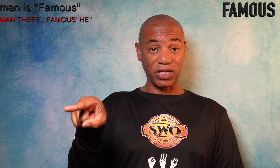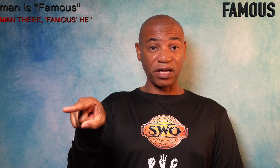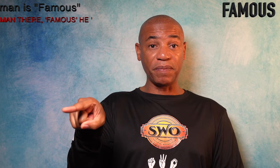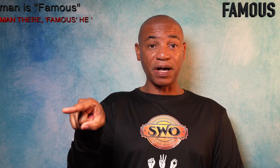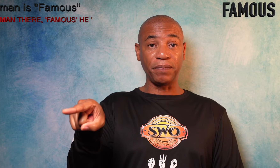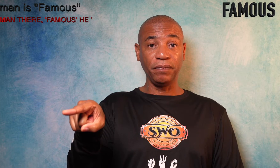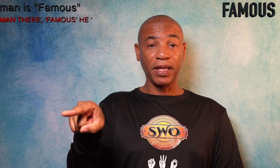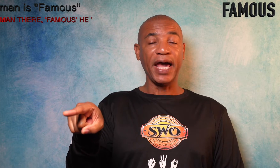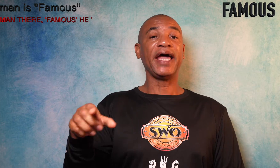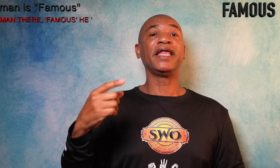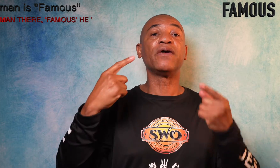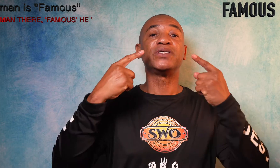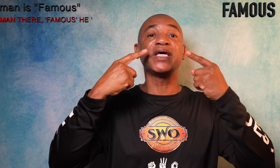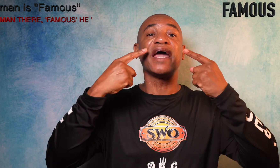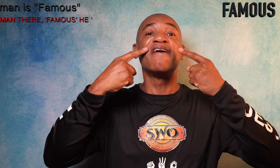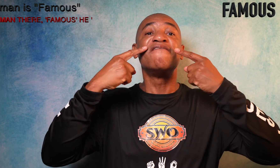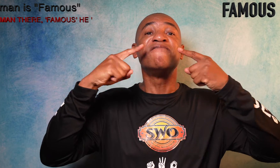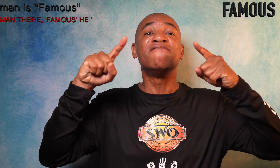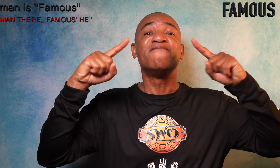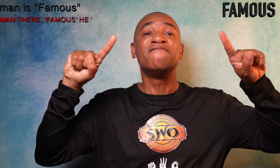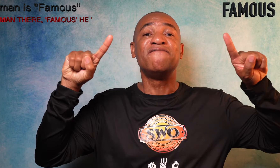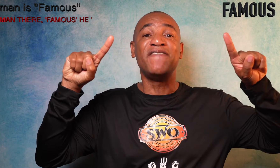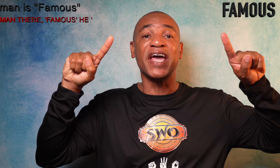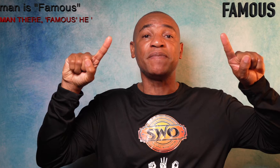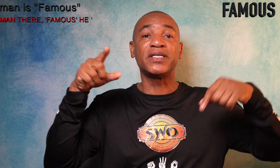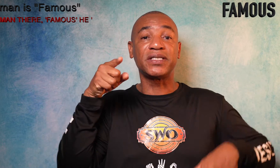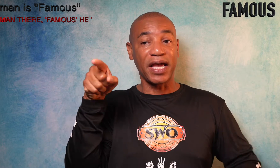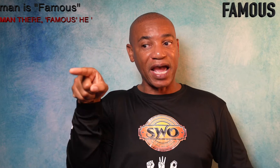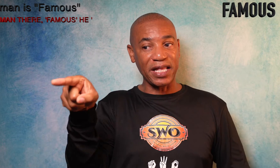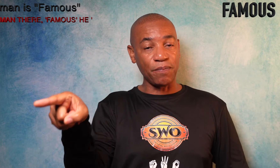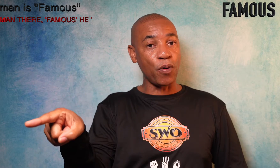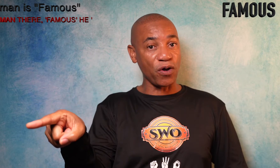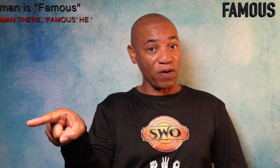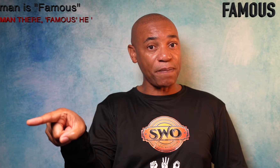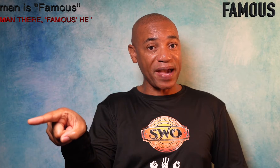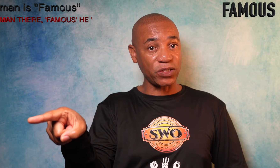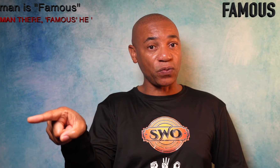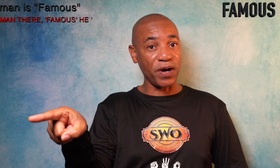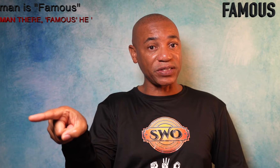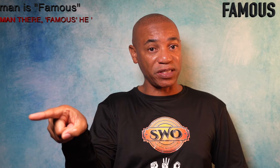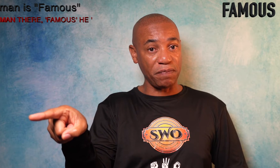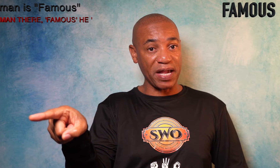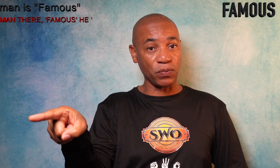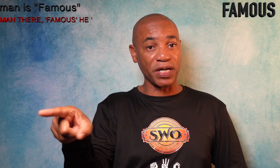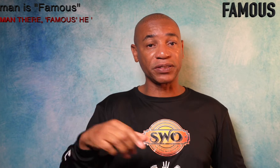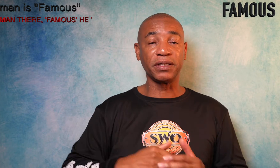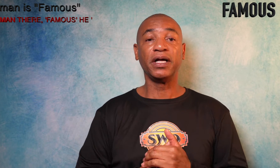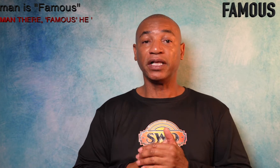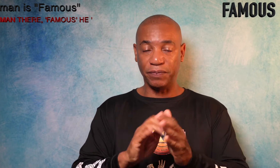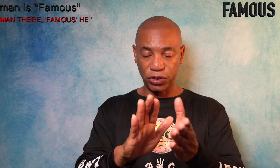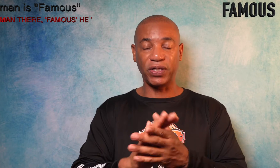him up. And then I would say, famous, and then point right back to where I said the man was. Let me show you that